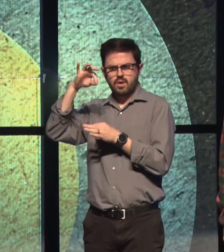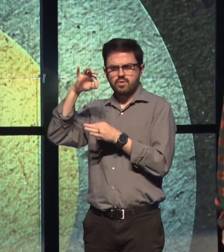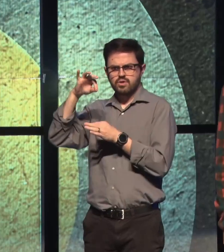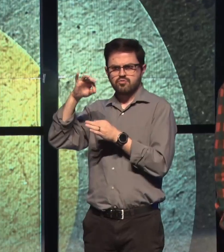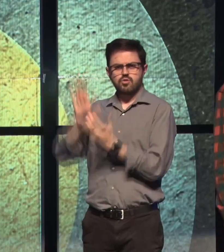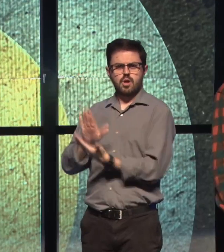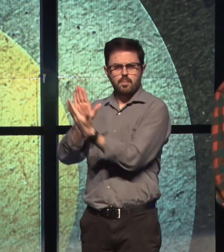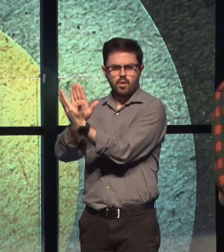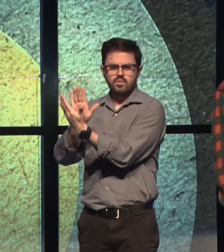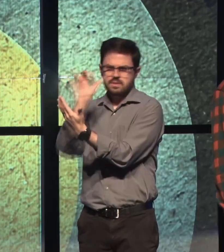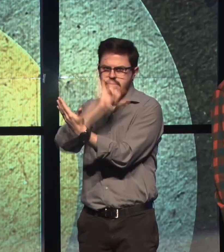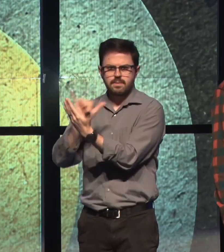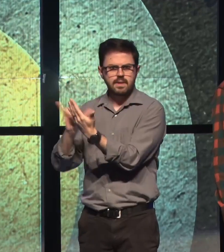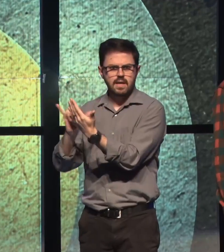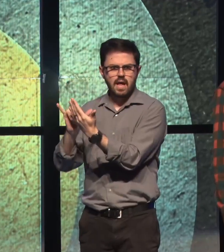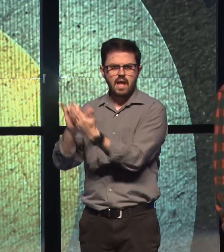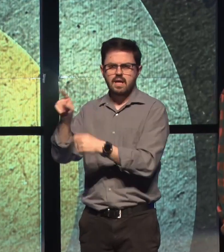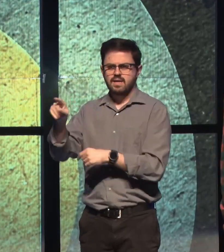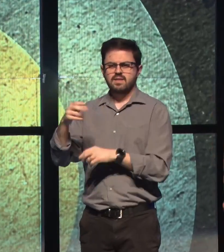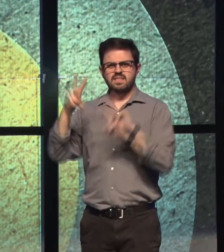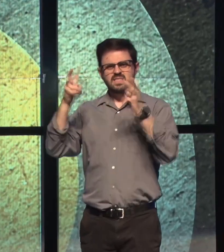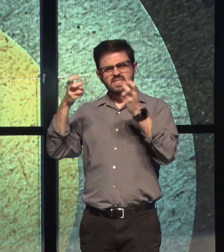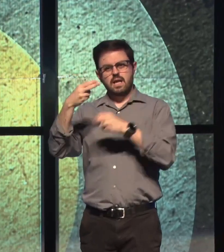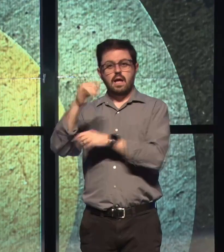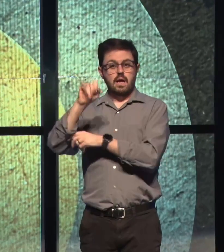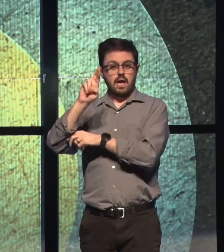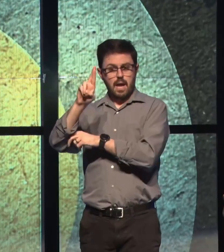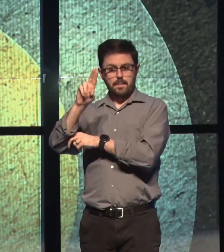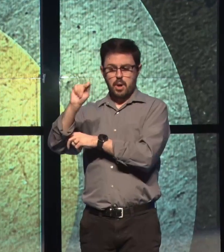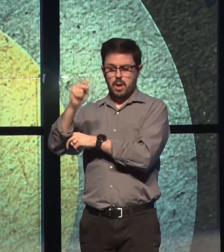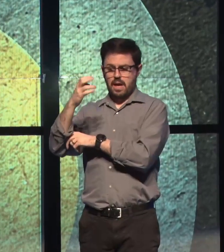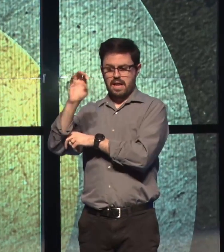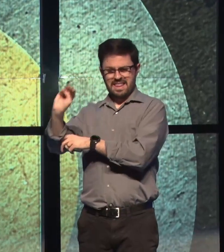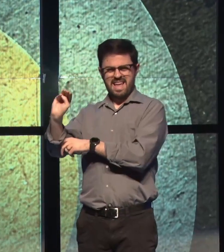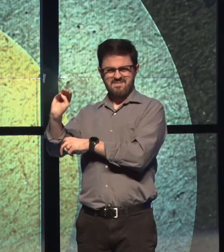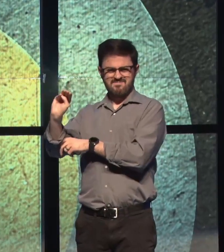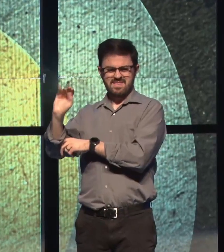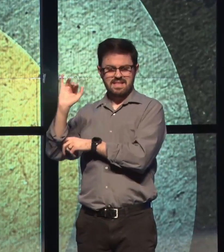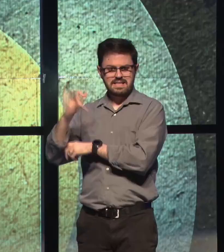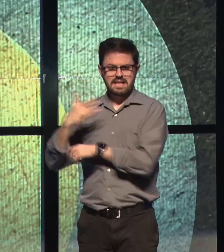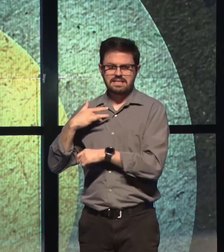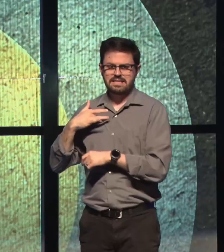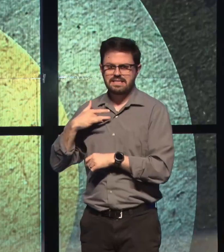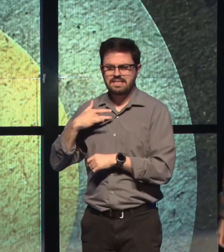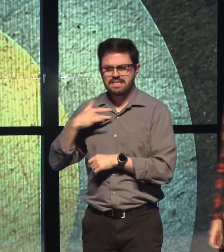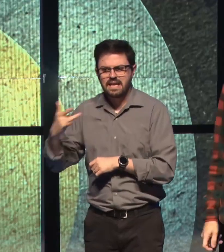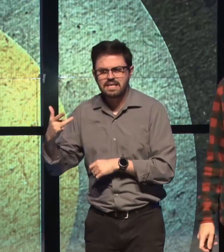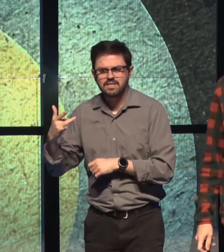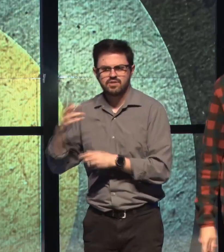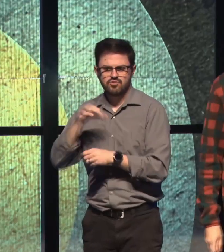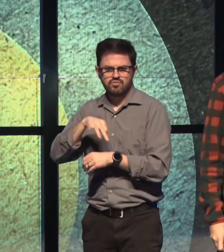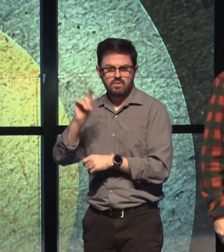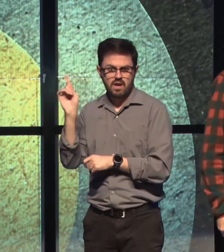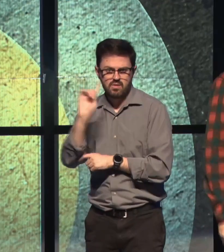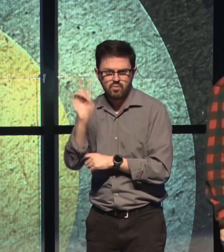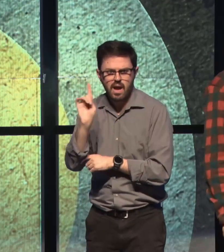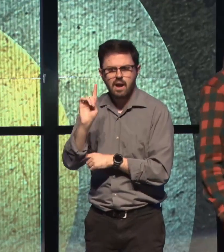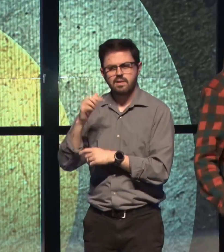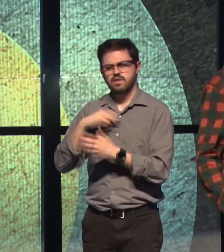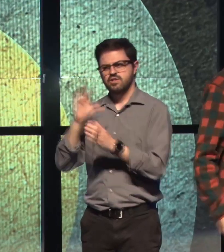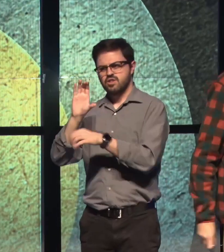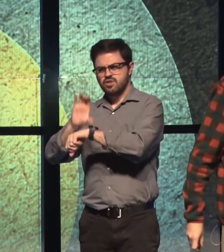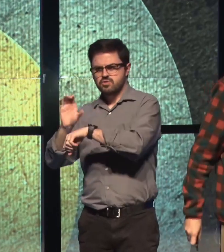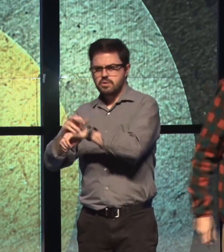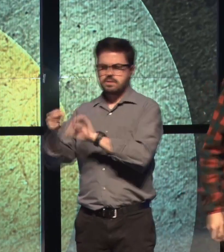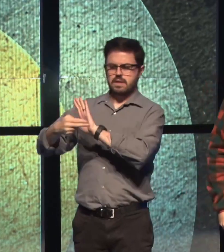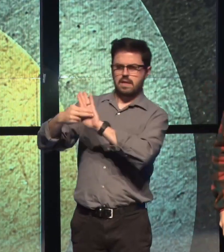hyper-them spirituality. So a hyper-them spirituality is the tendency of the progressive church. See, some of you earlier, you were like, that's not